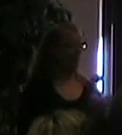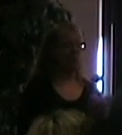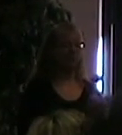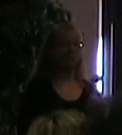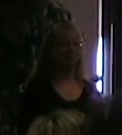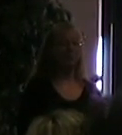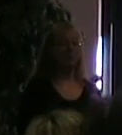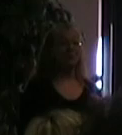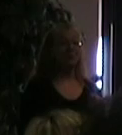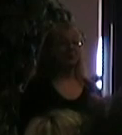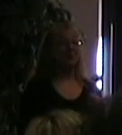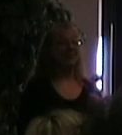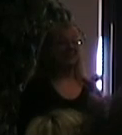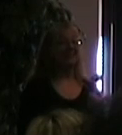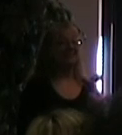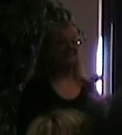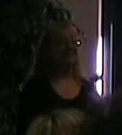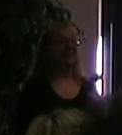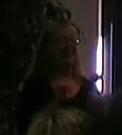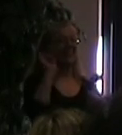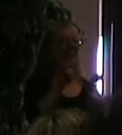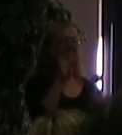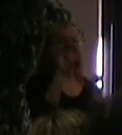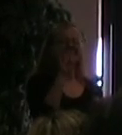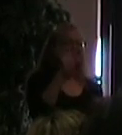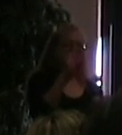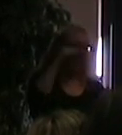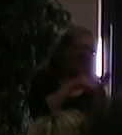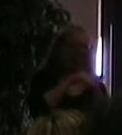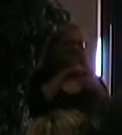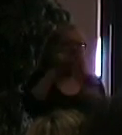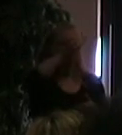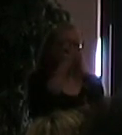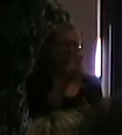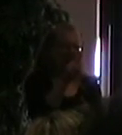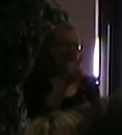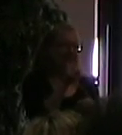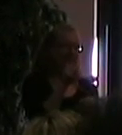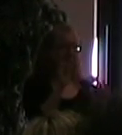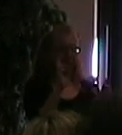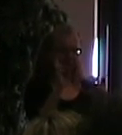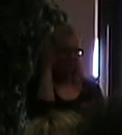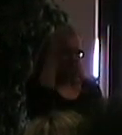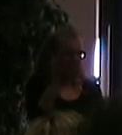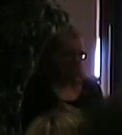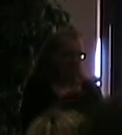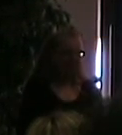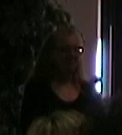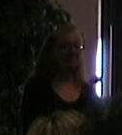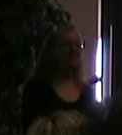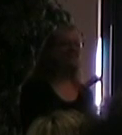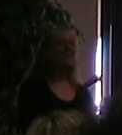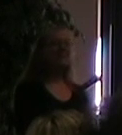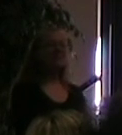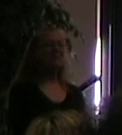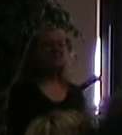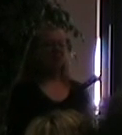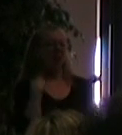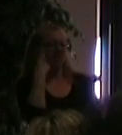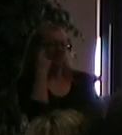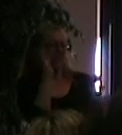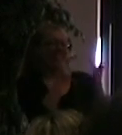That is the $64,000 question. Actually, I recently contacted a deaf fencer who